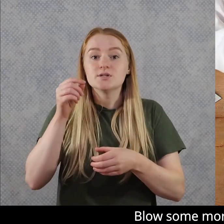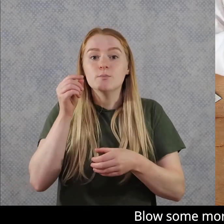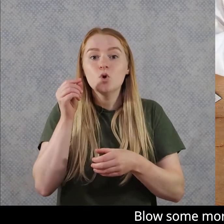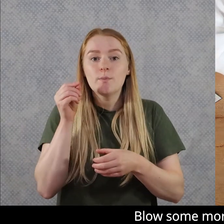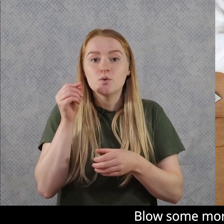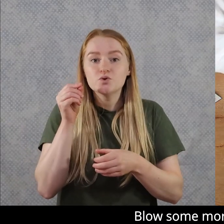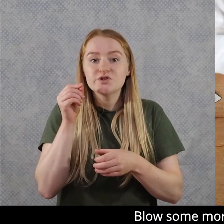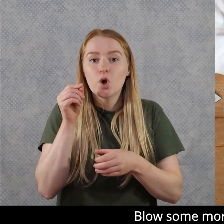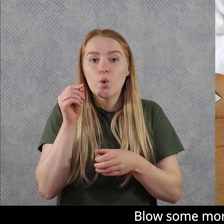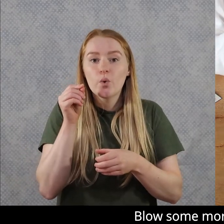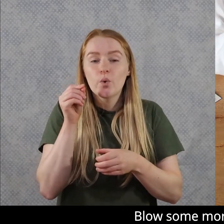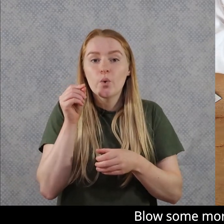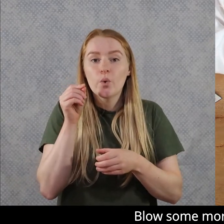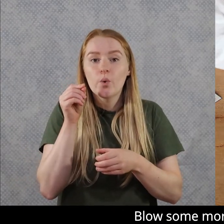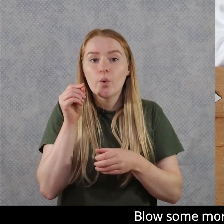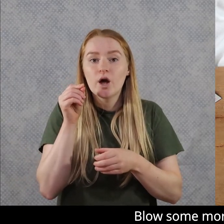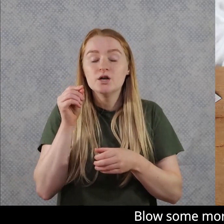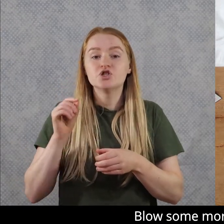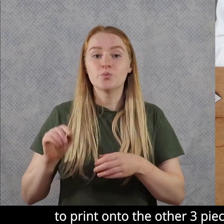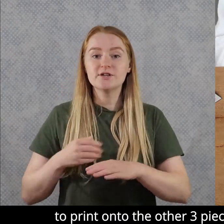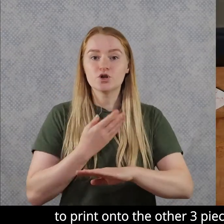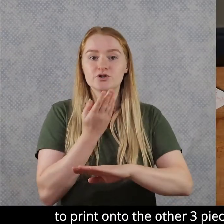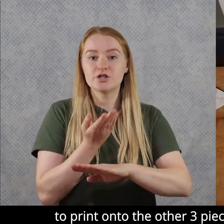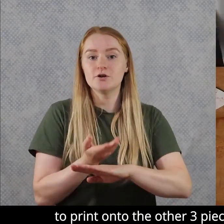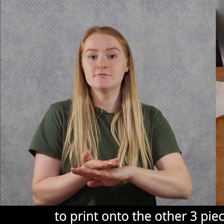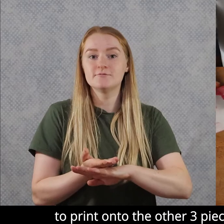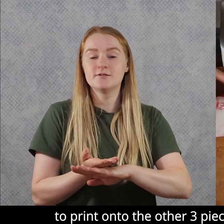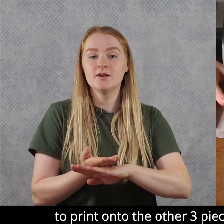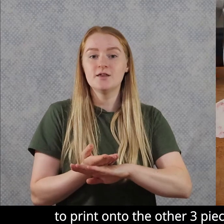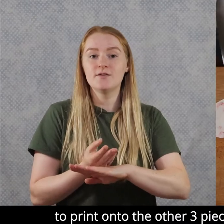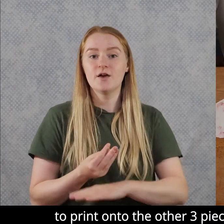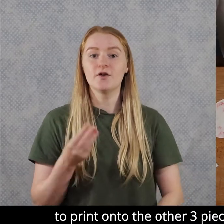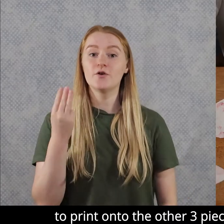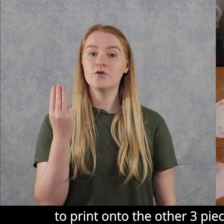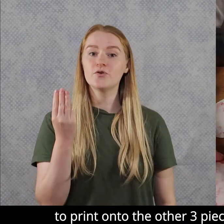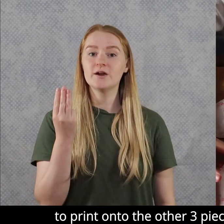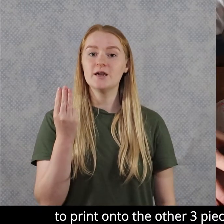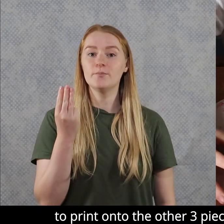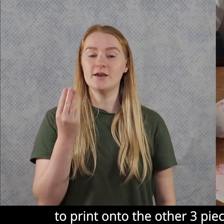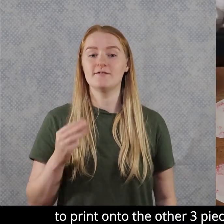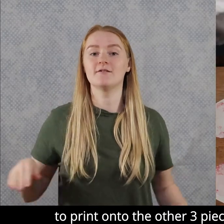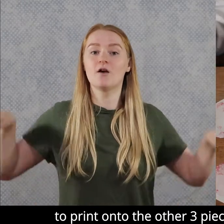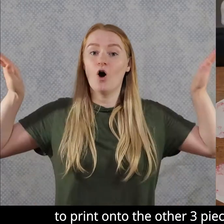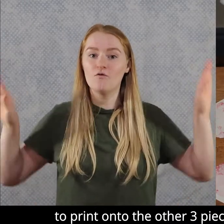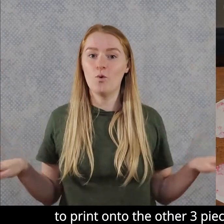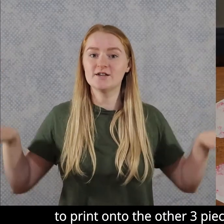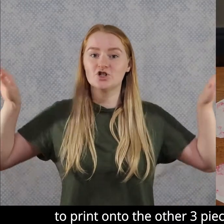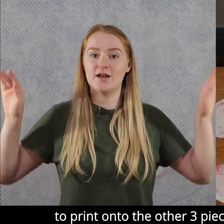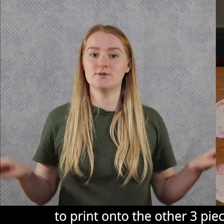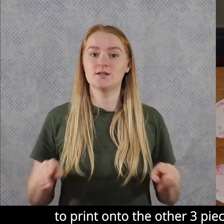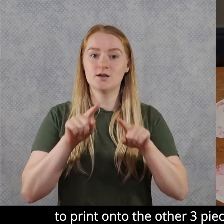Blow some more bubbles to print onto the other 3 pieces